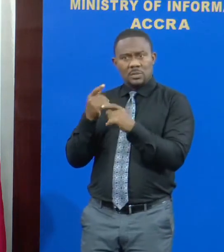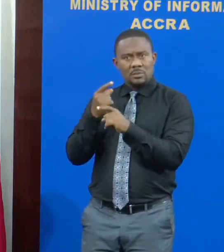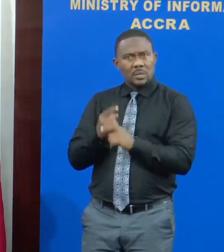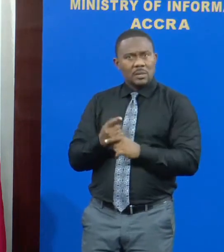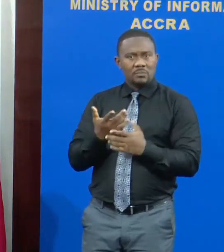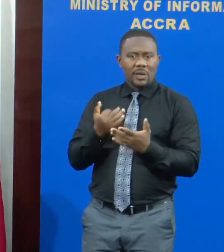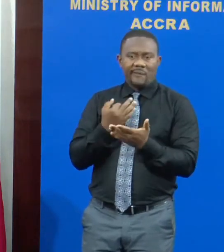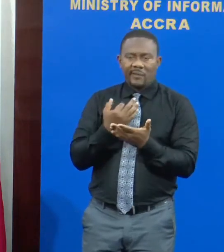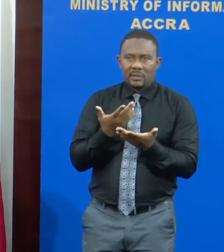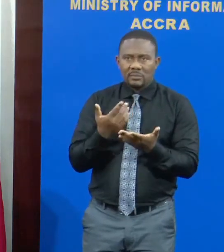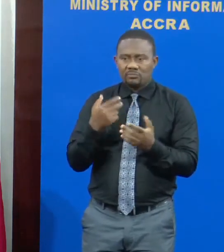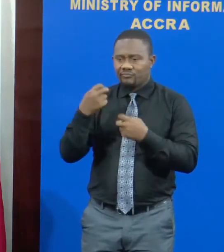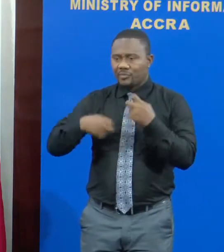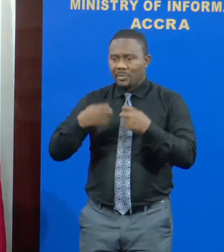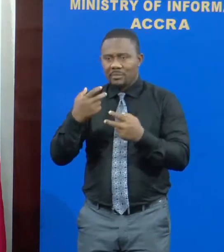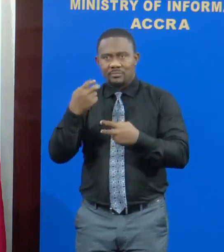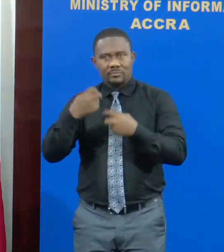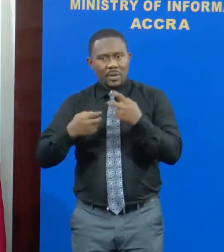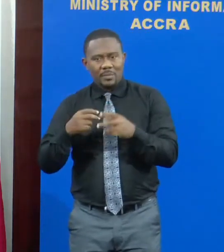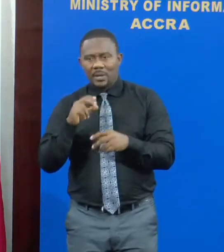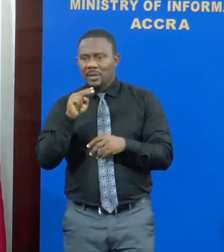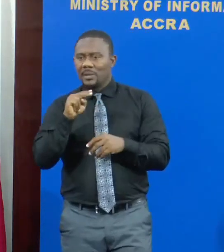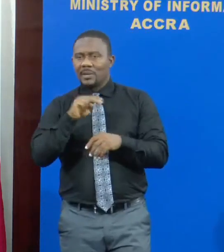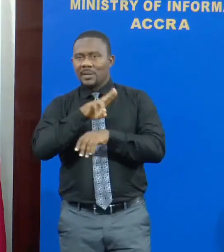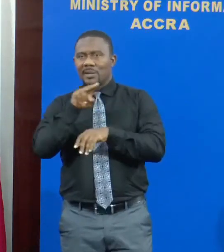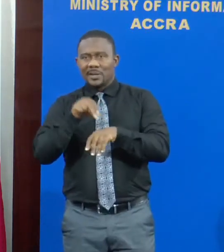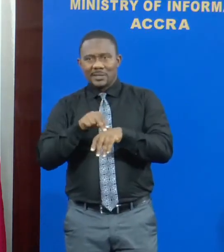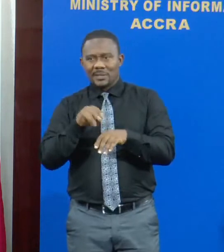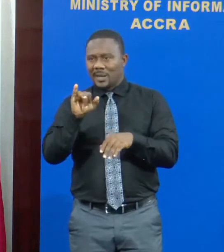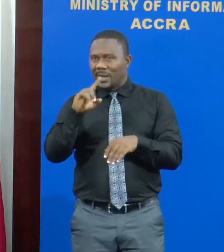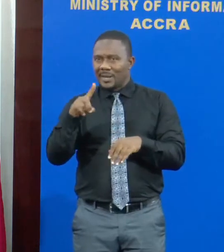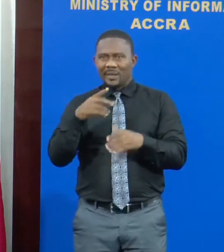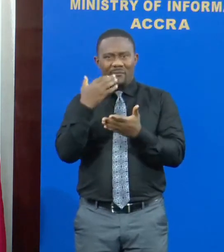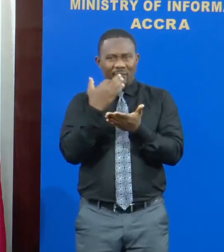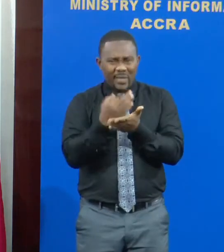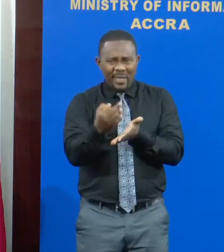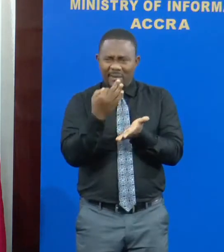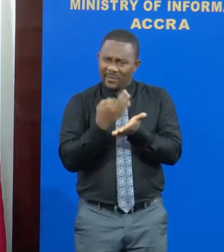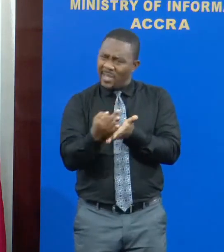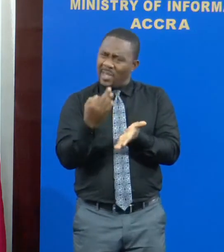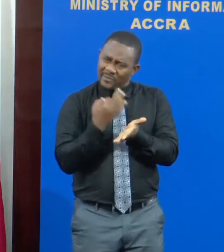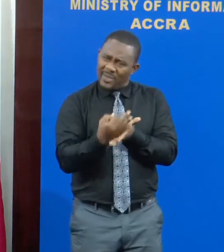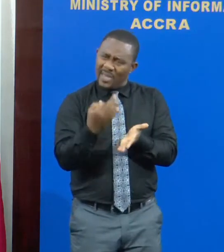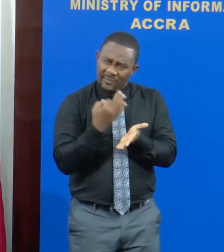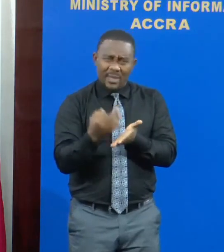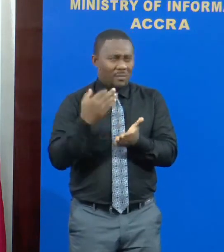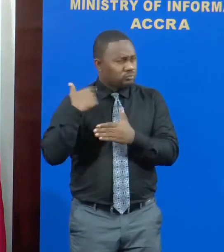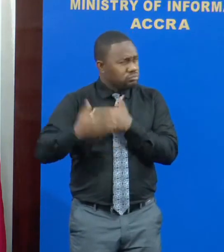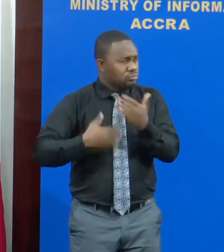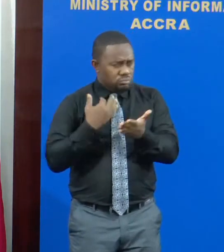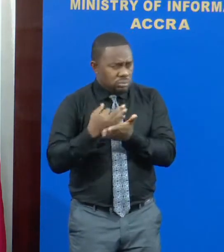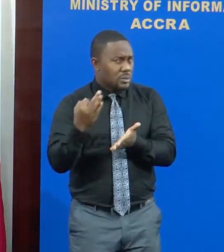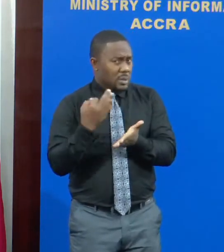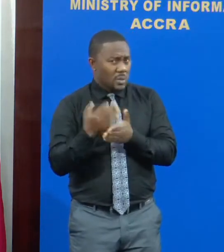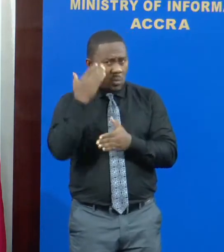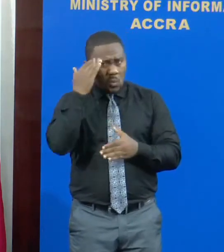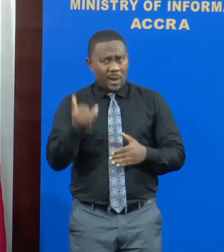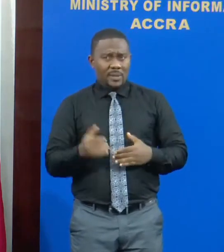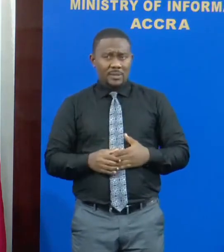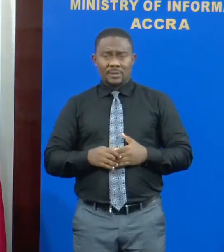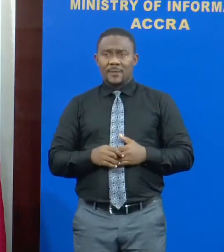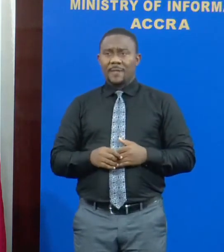of failure, where this national ID project has failed repeatedly over time because, among other